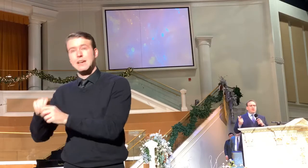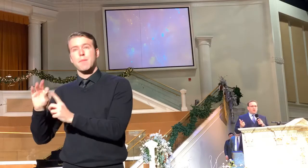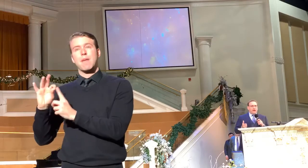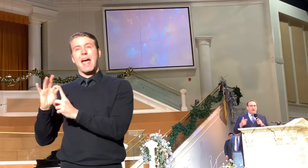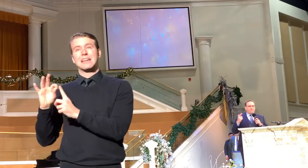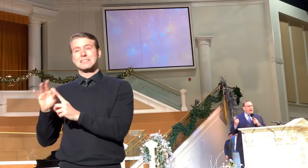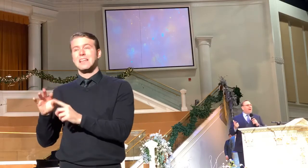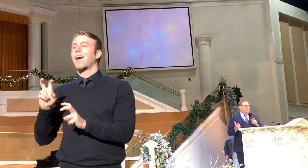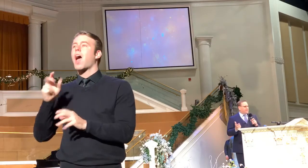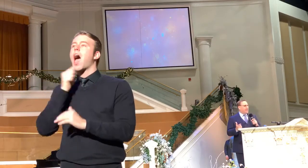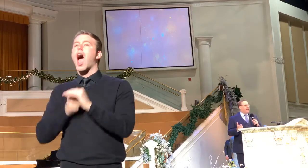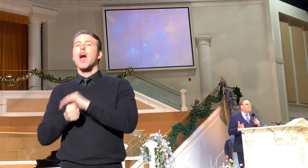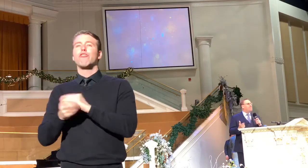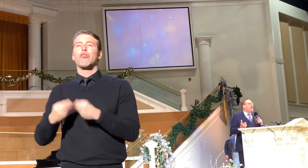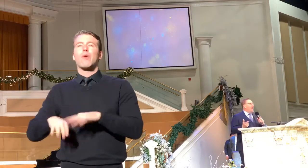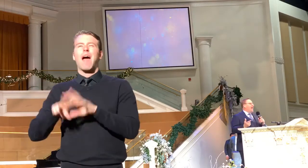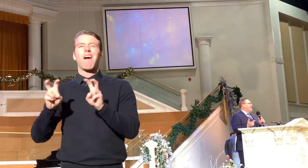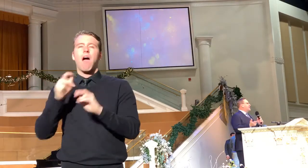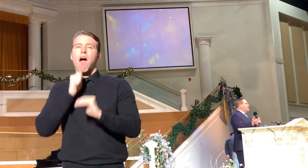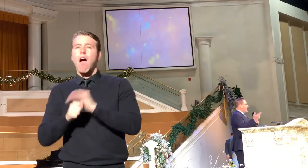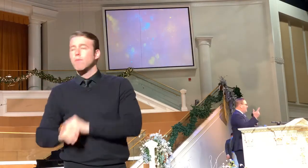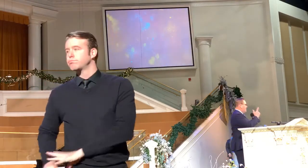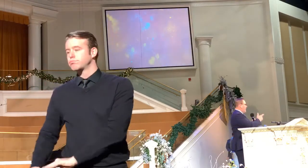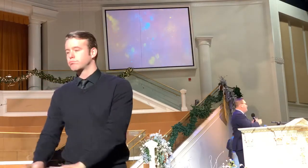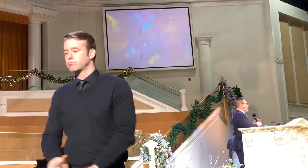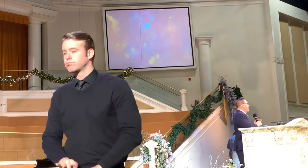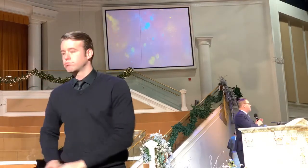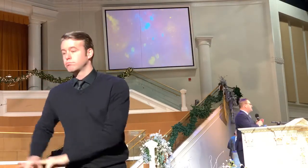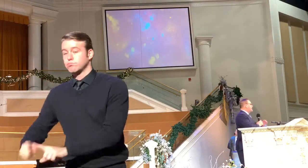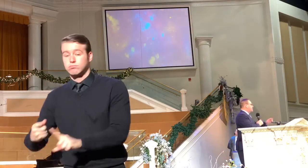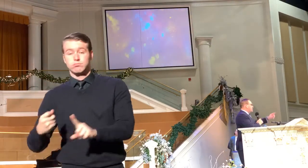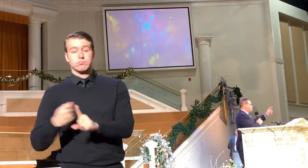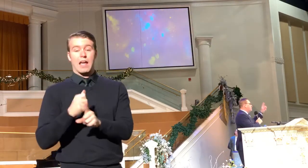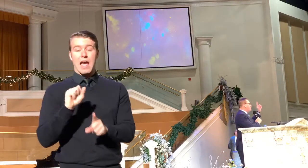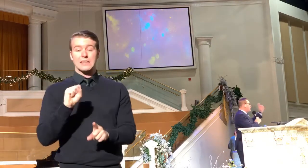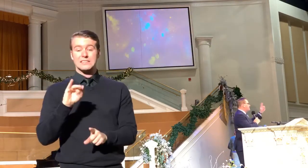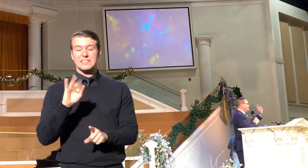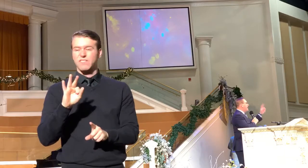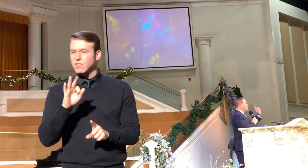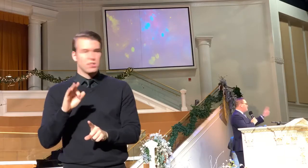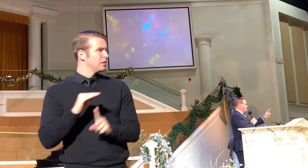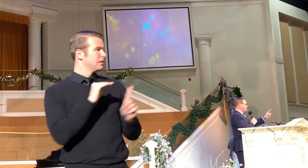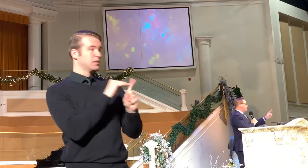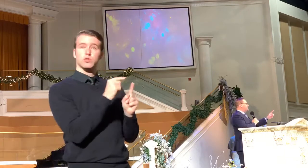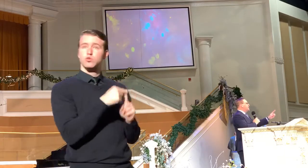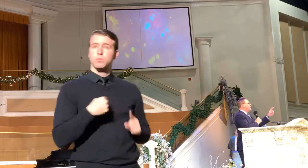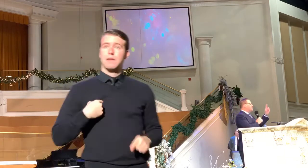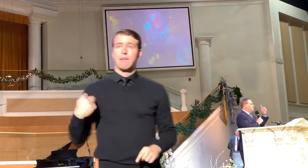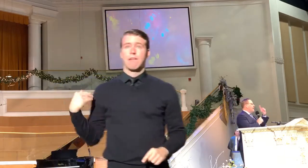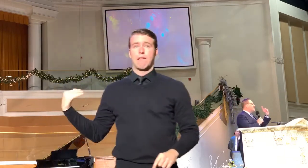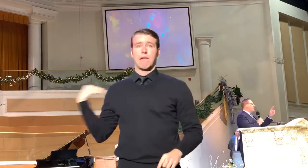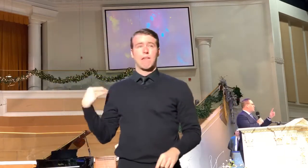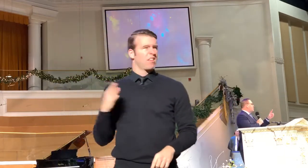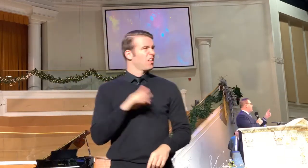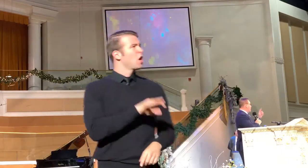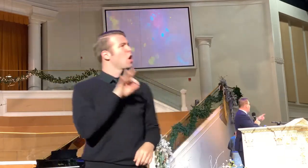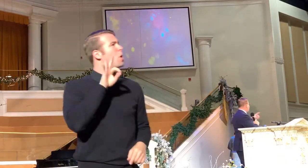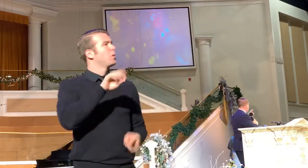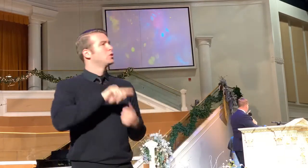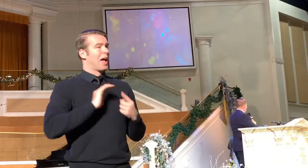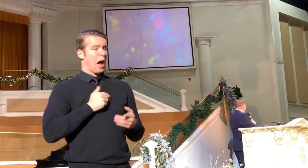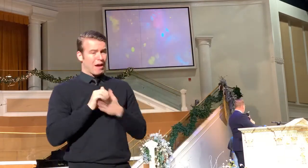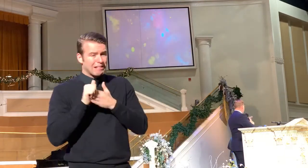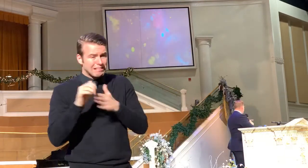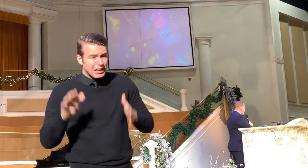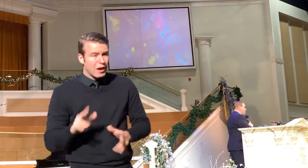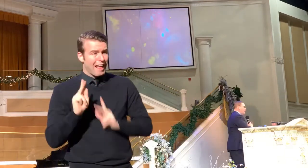say underground in Pakistan. And it got to that man. He said, could you preach that message to, I've got a group of leaders